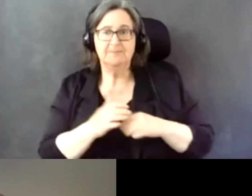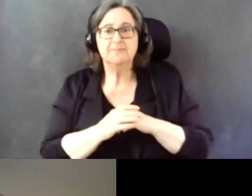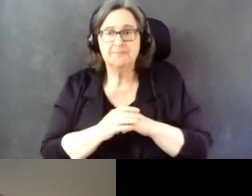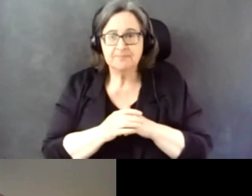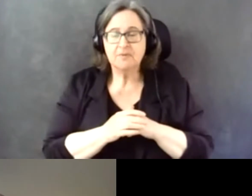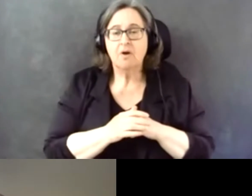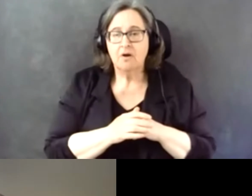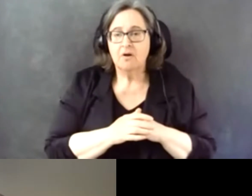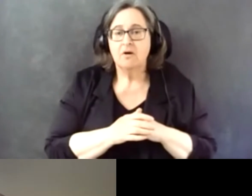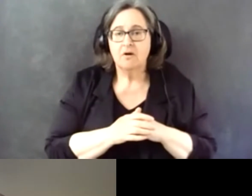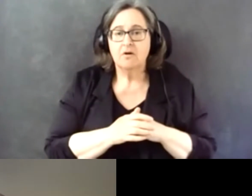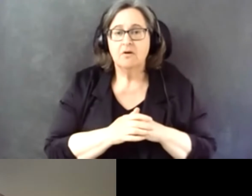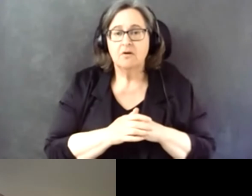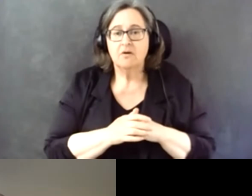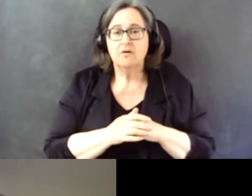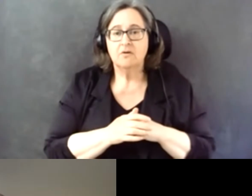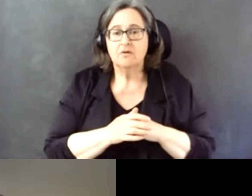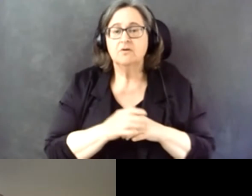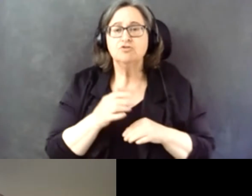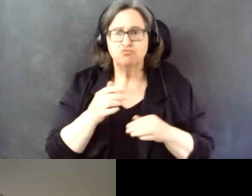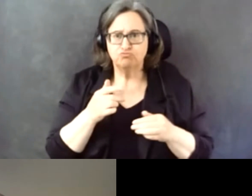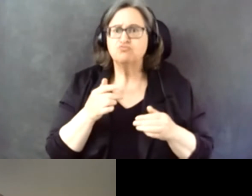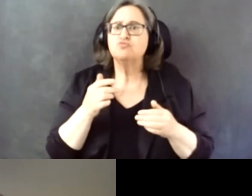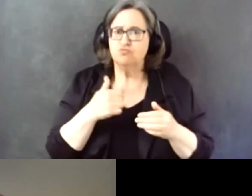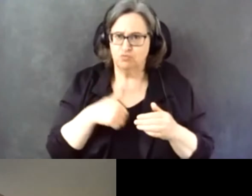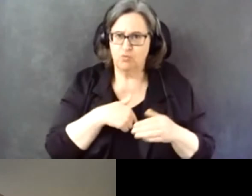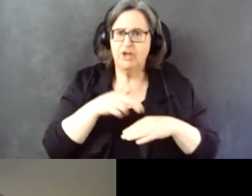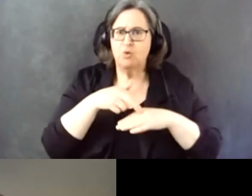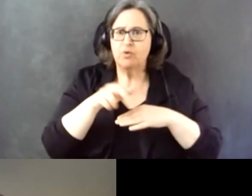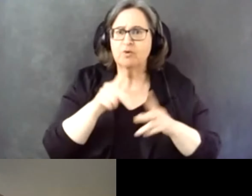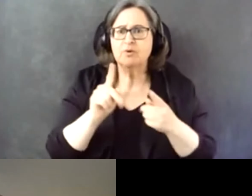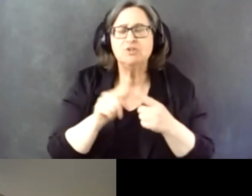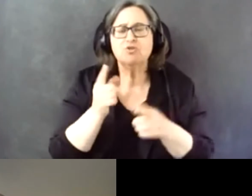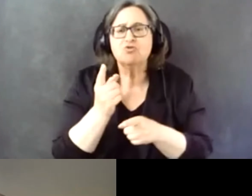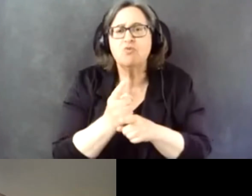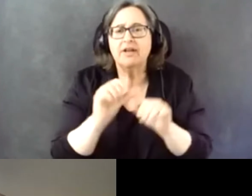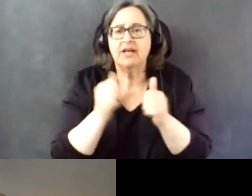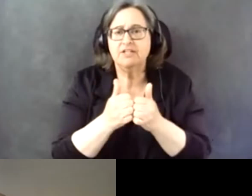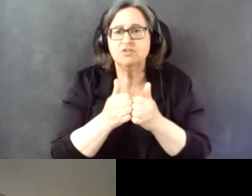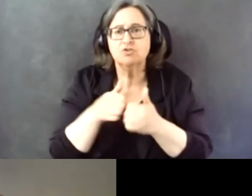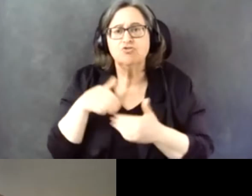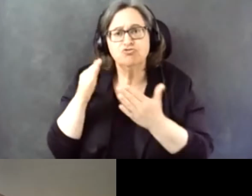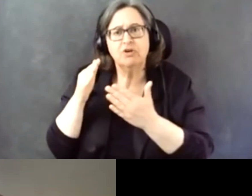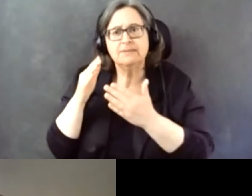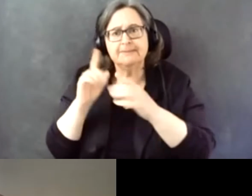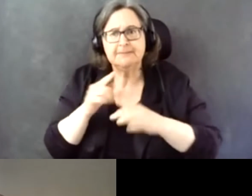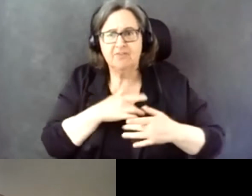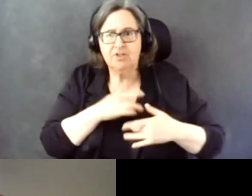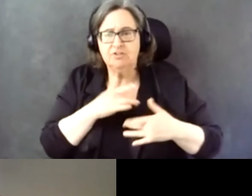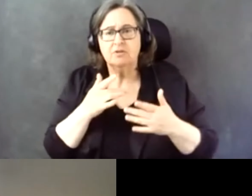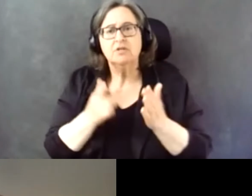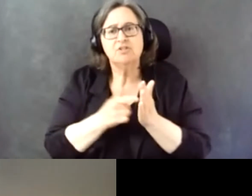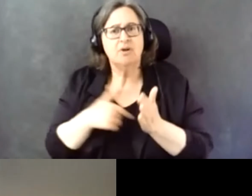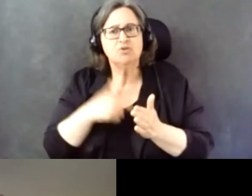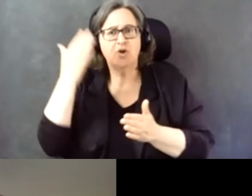having people uh refer to the right agencies to address their concerns is something that we often overlook